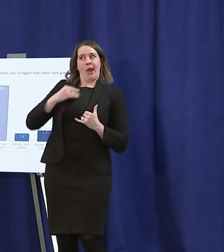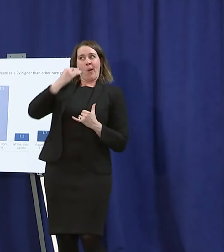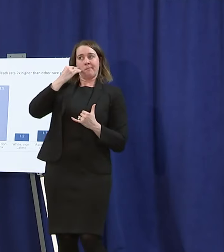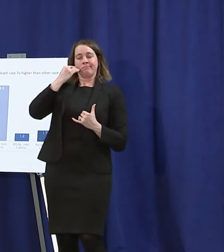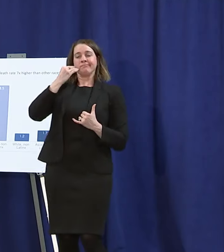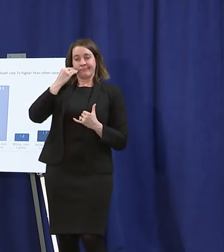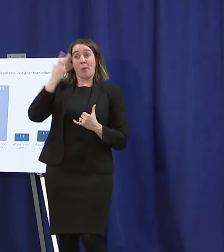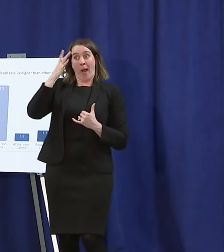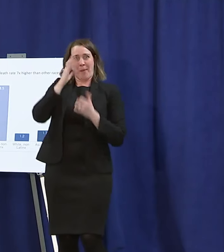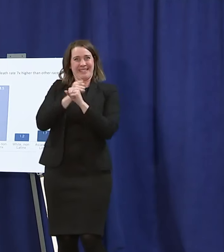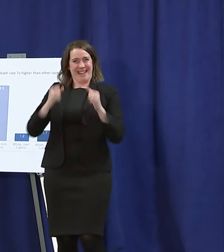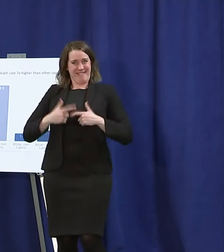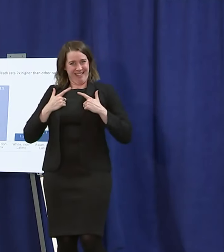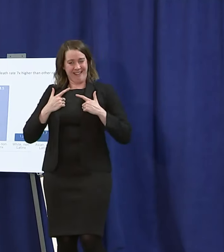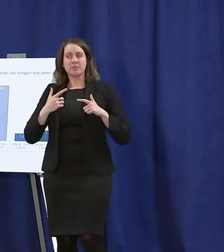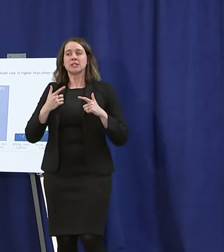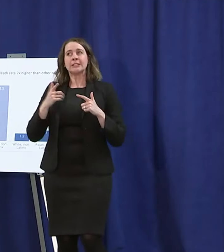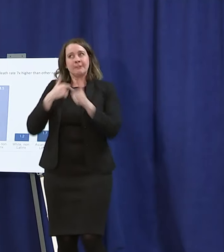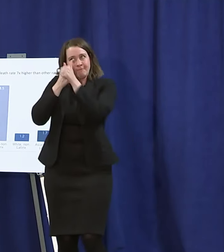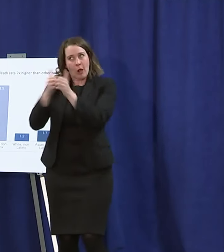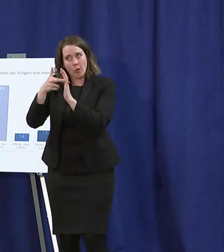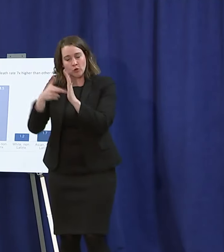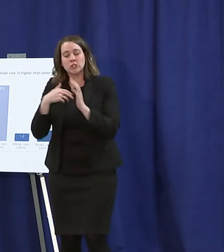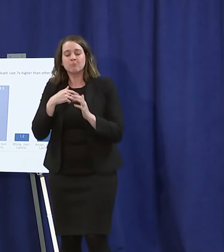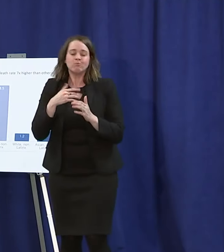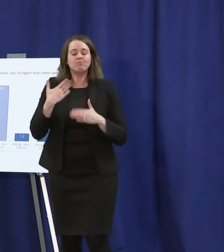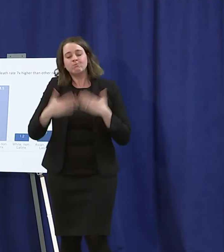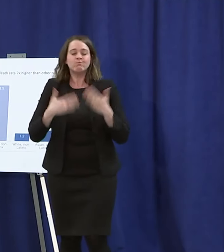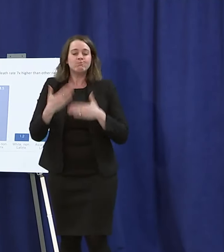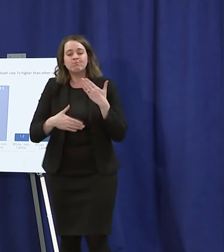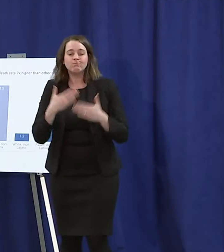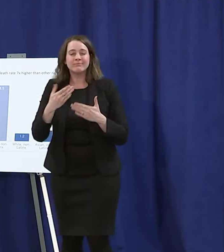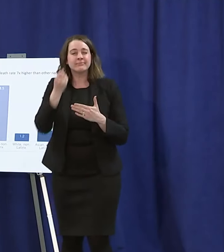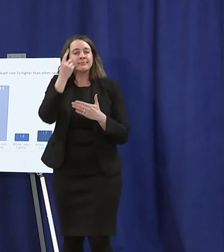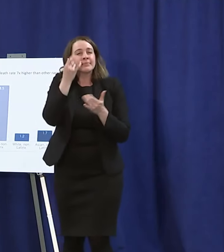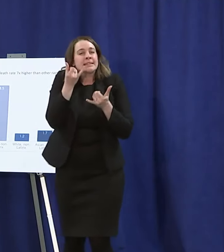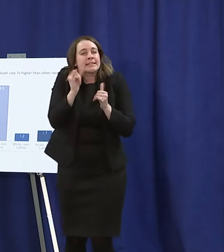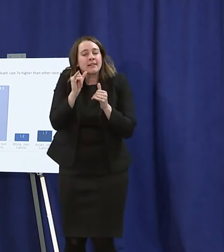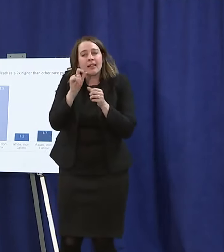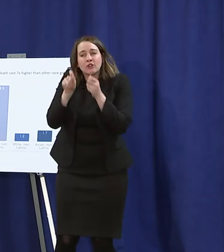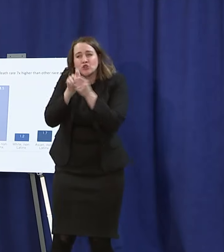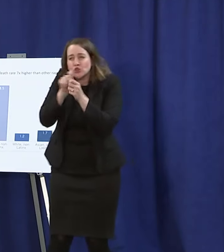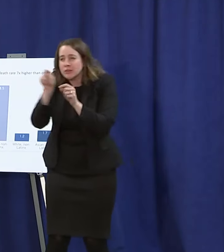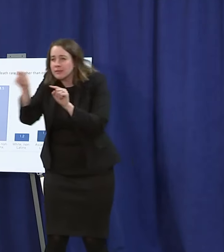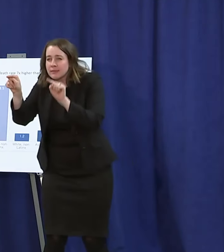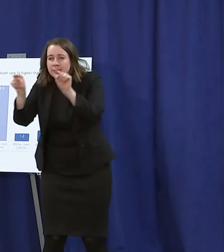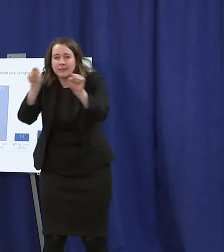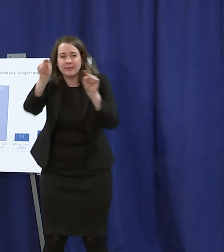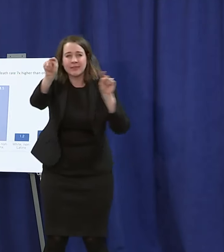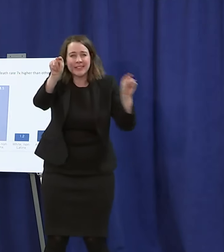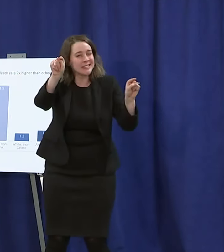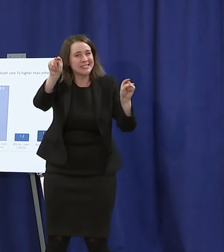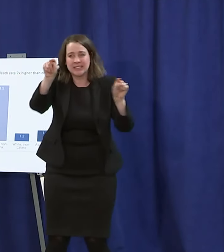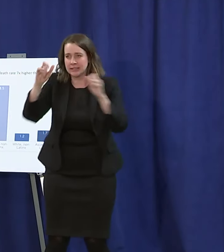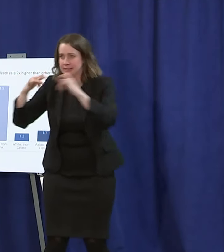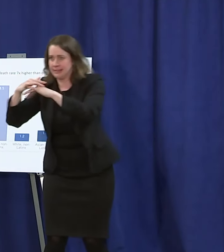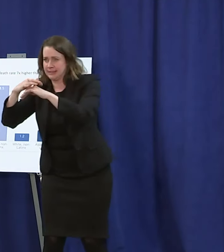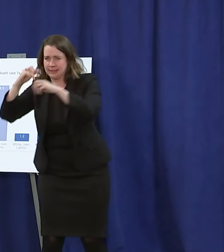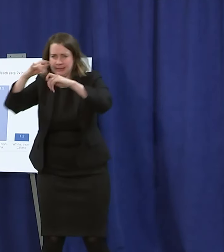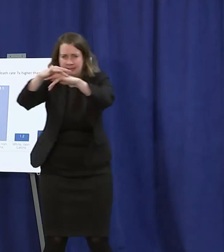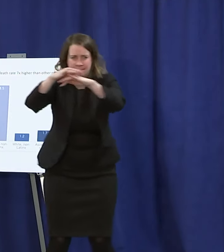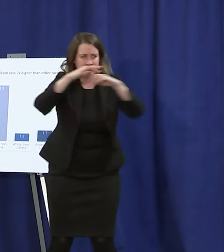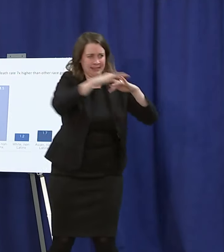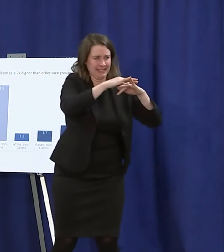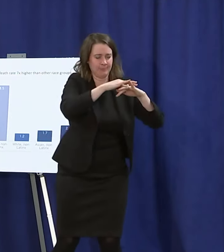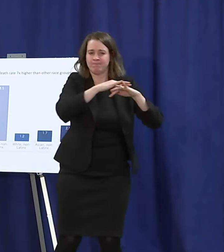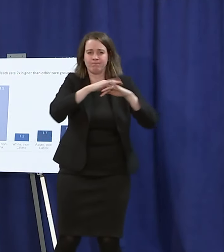lives, and they are compliant. But there are still some entrenched places in the city where we've got to step up our efforts